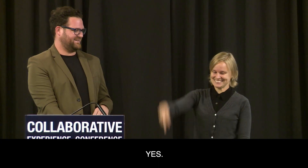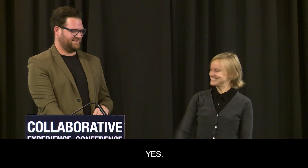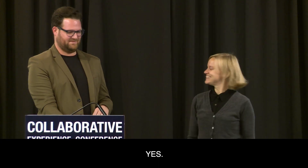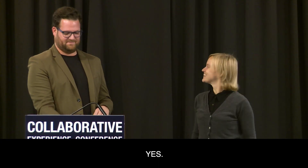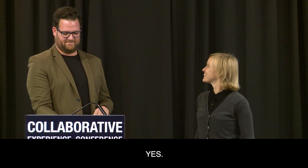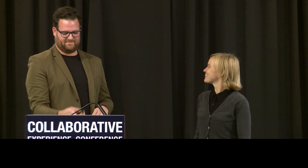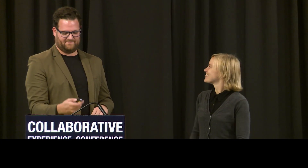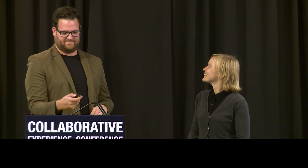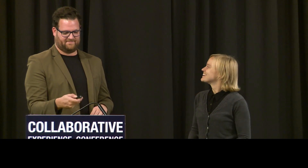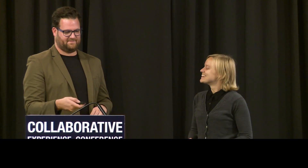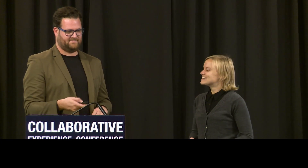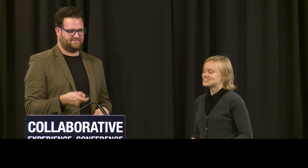Yes.